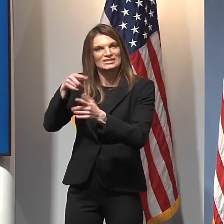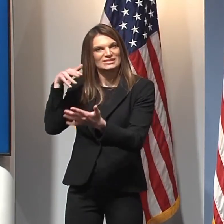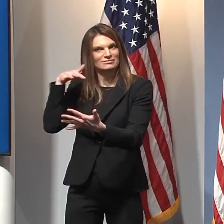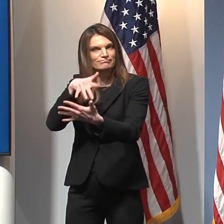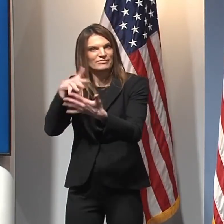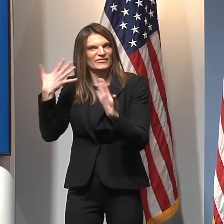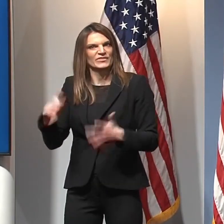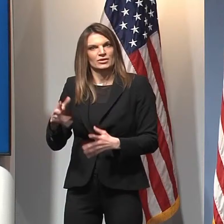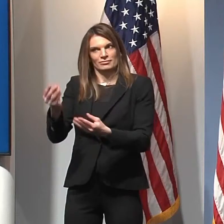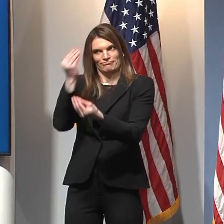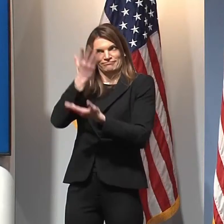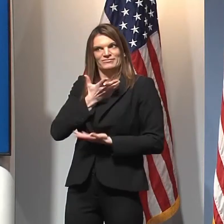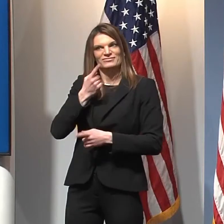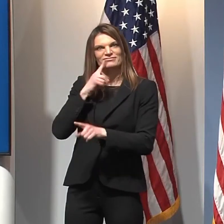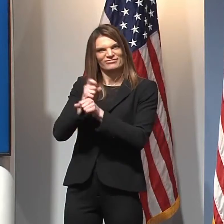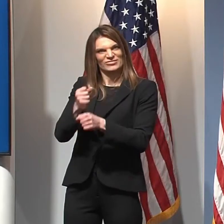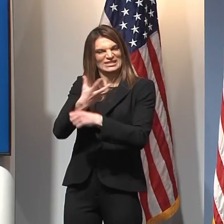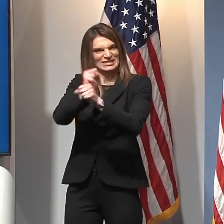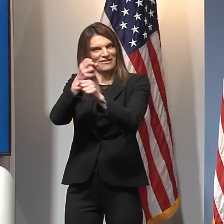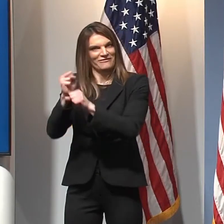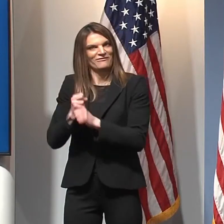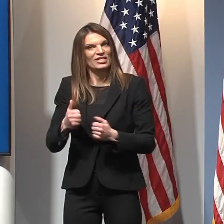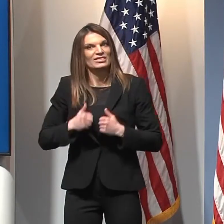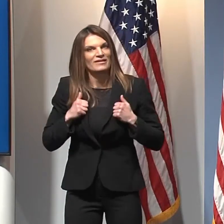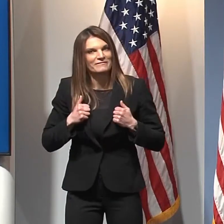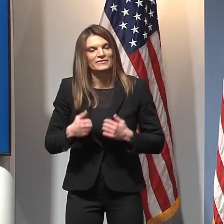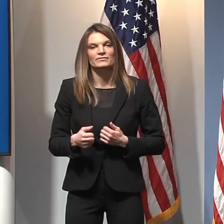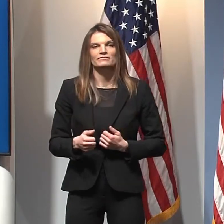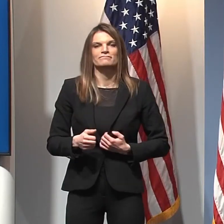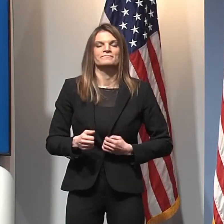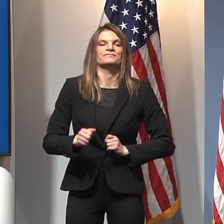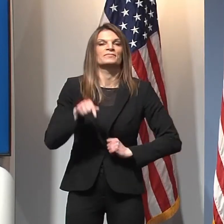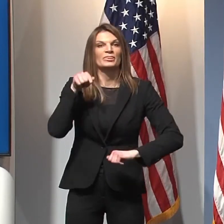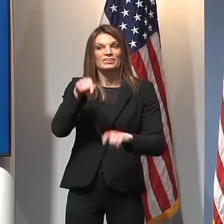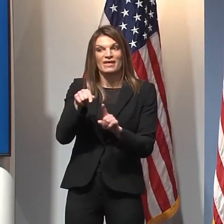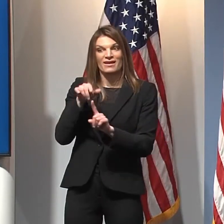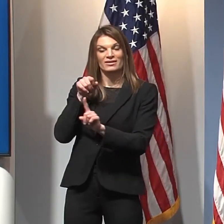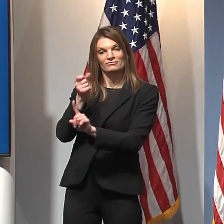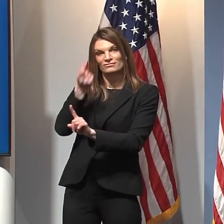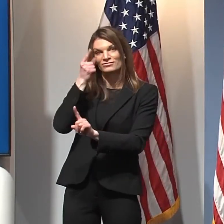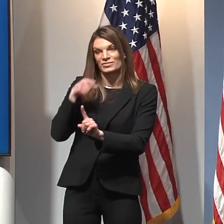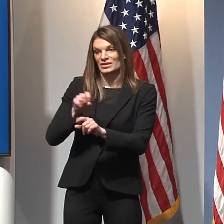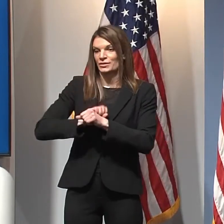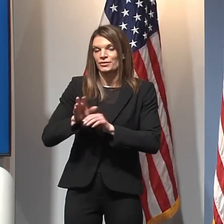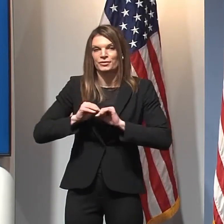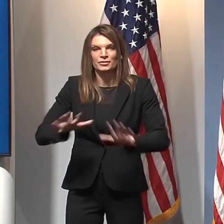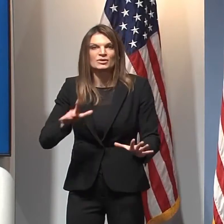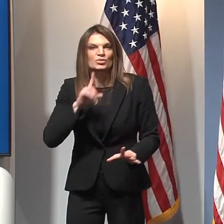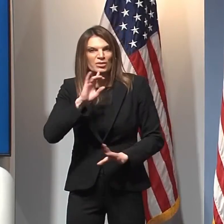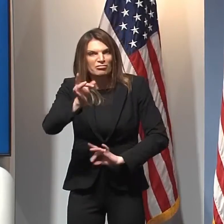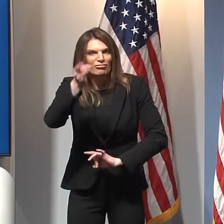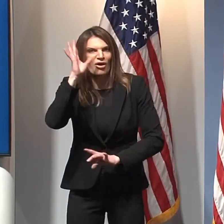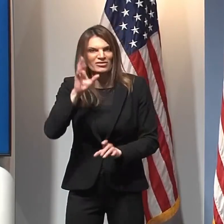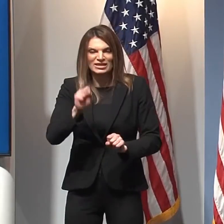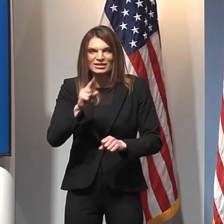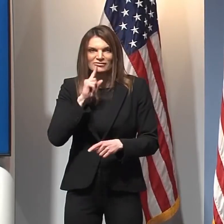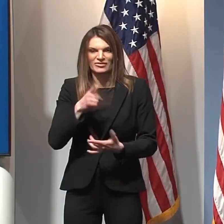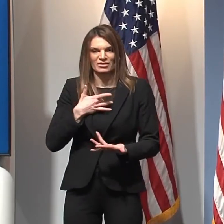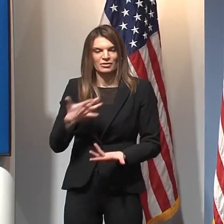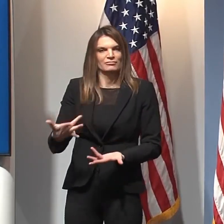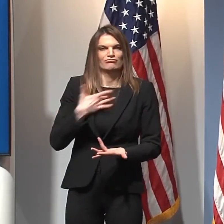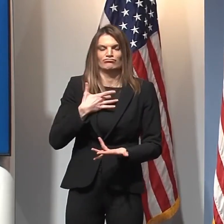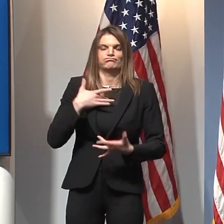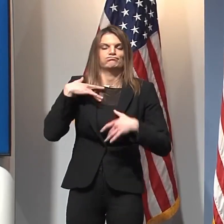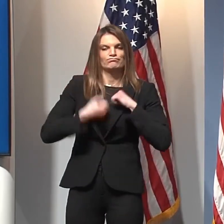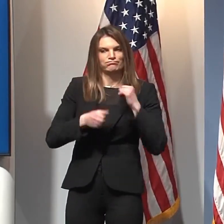see that our experience was better, but this has been one aspect of this virus that is uniquely cruel and that we've all been trying to